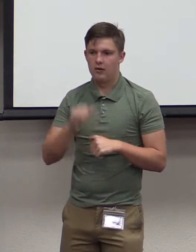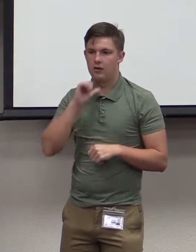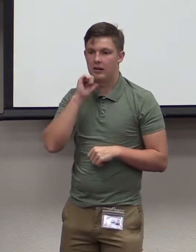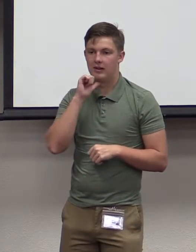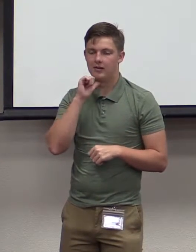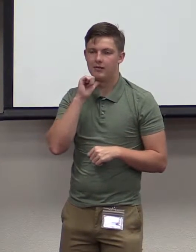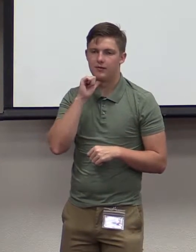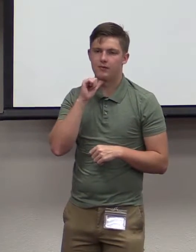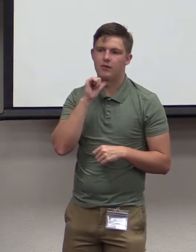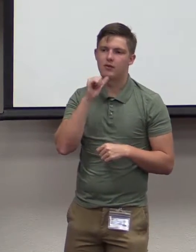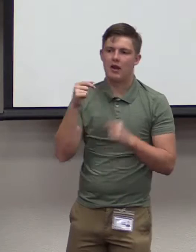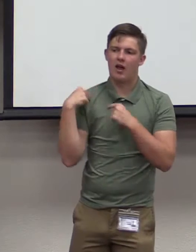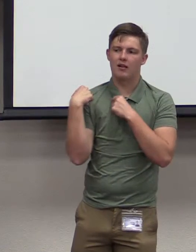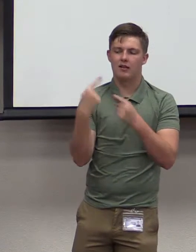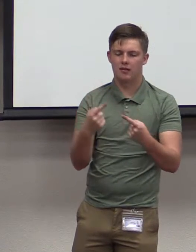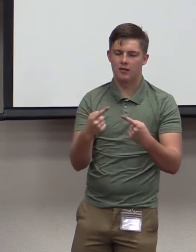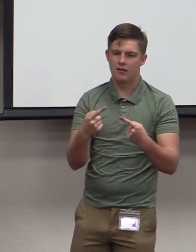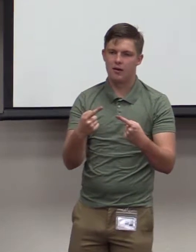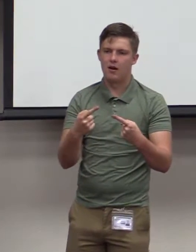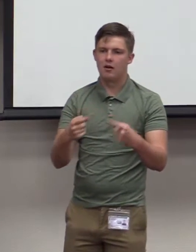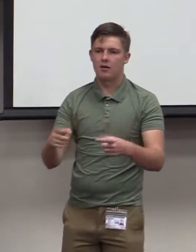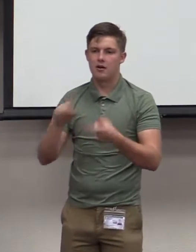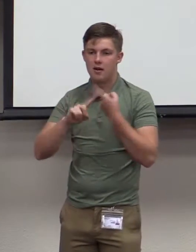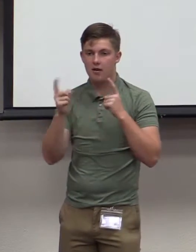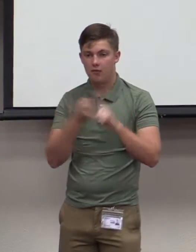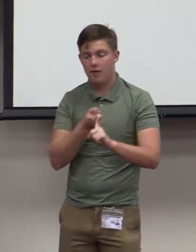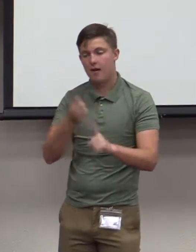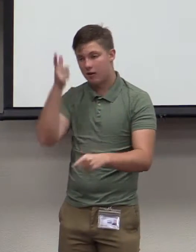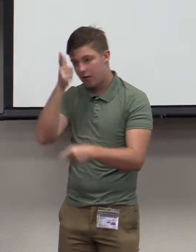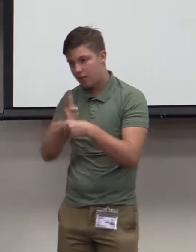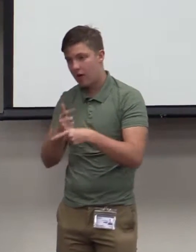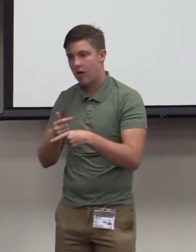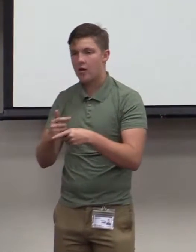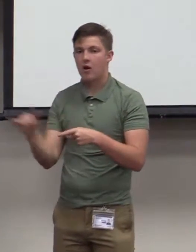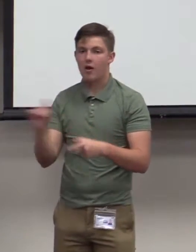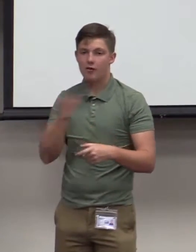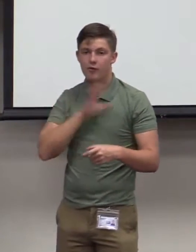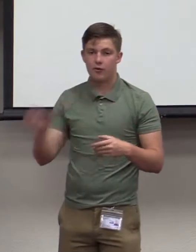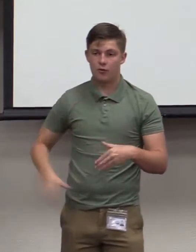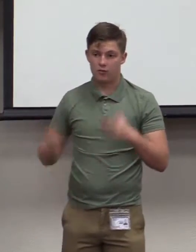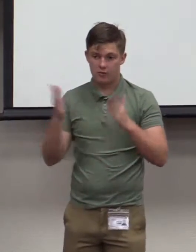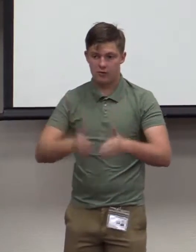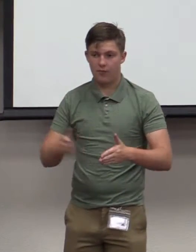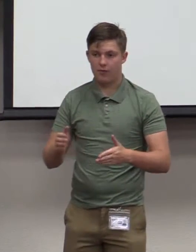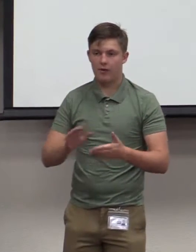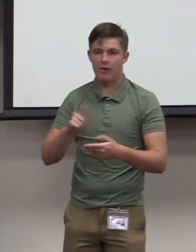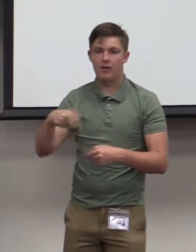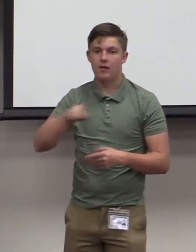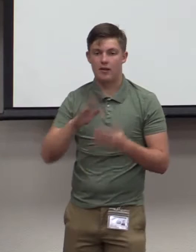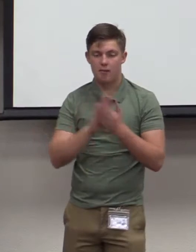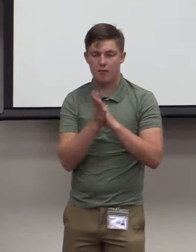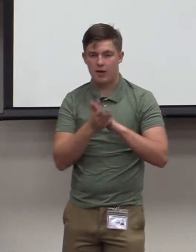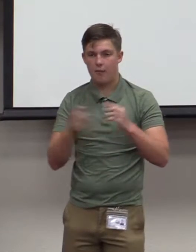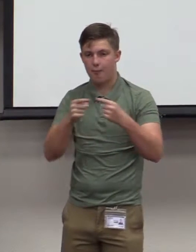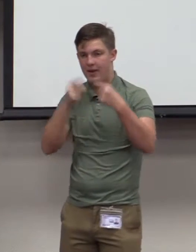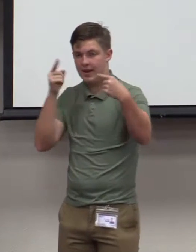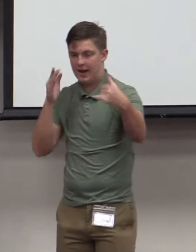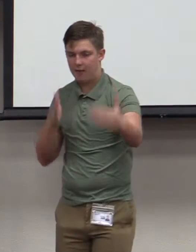friend or a brother or fellow Christian. They become the enemy or the one who stands opposed.